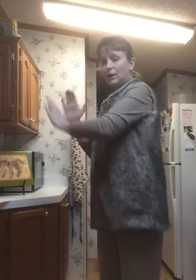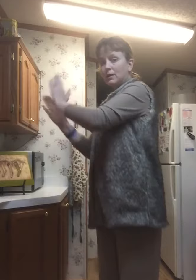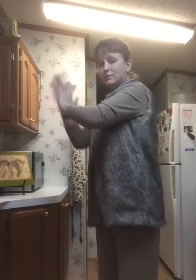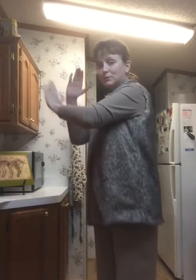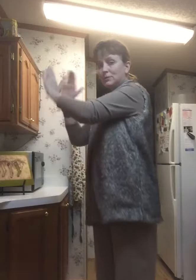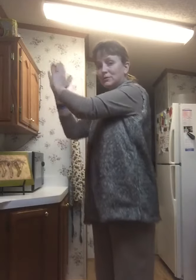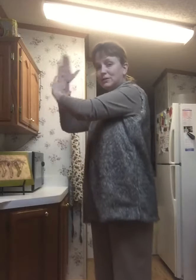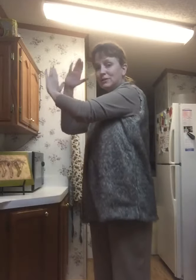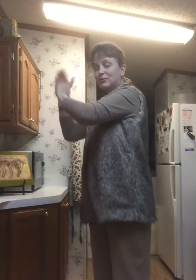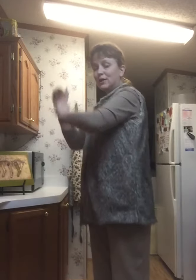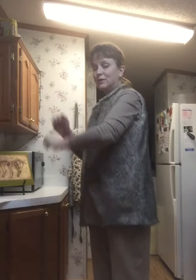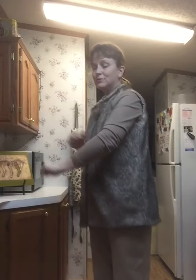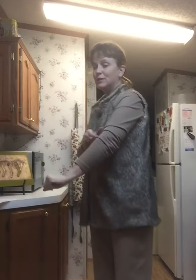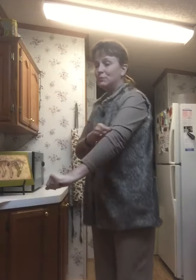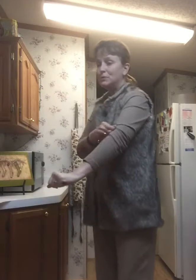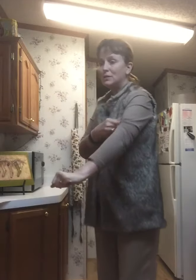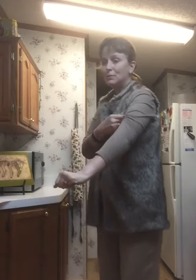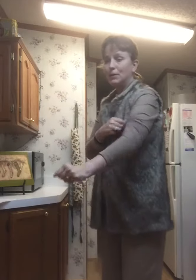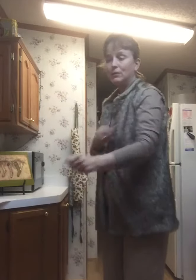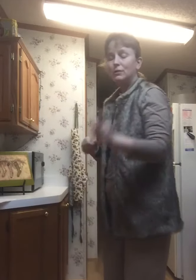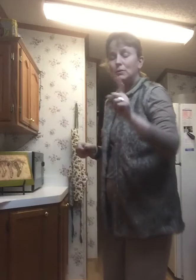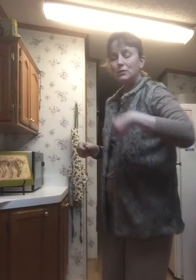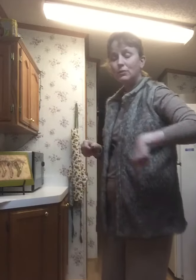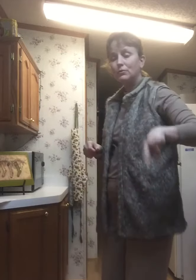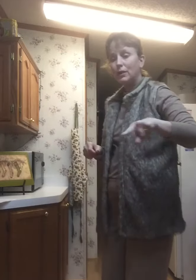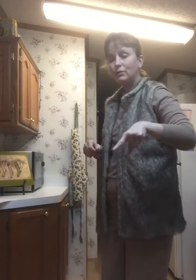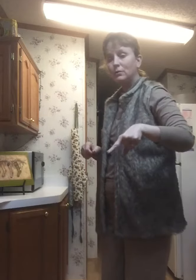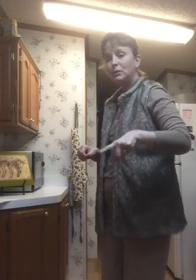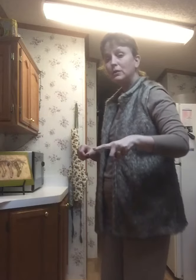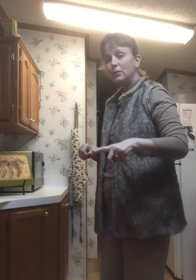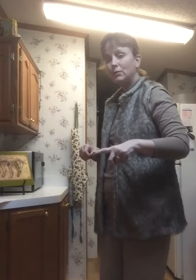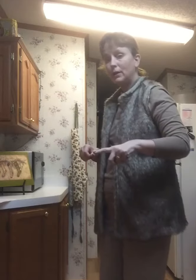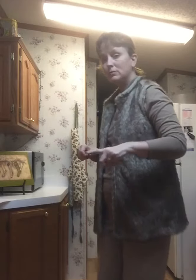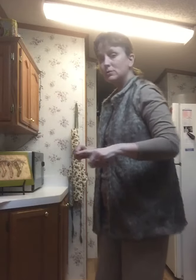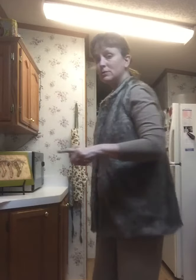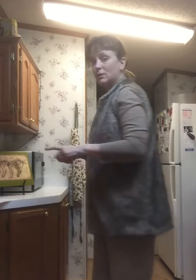Praise. I'm just doing it at different angles to help you see it better. Let me turn around, completely around.